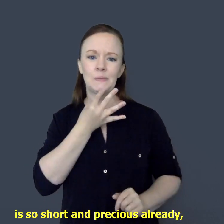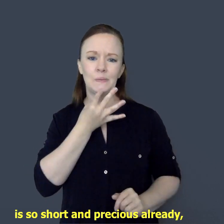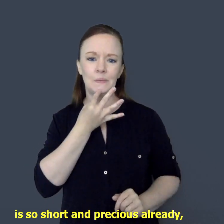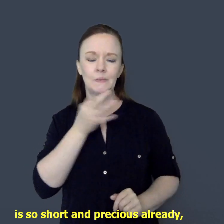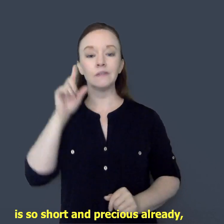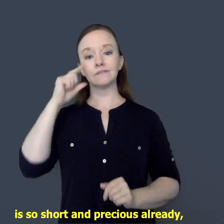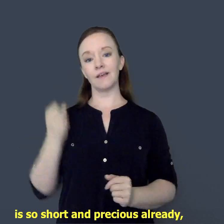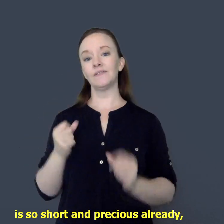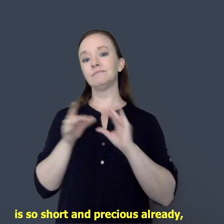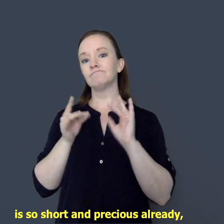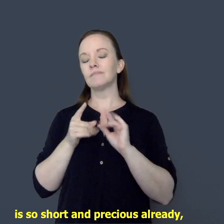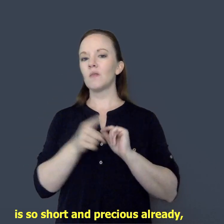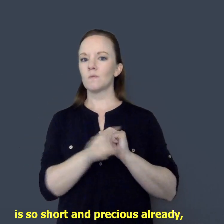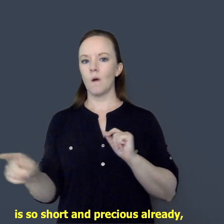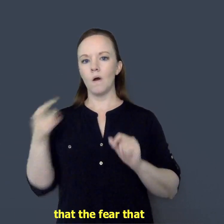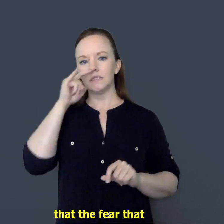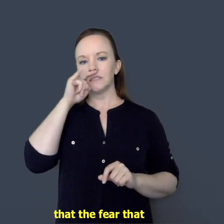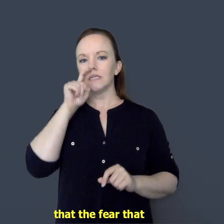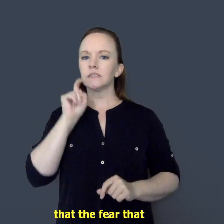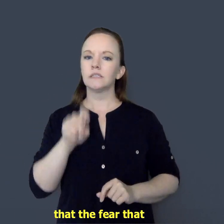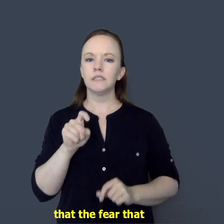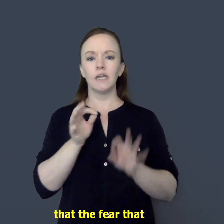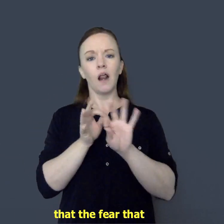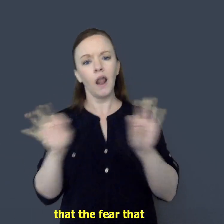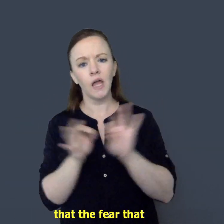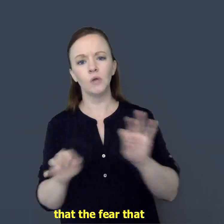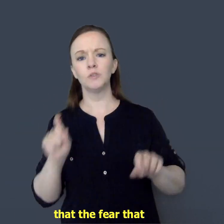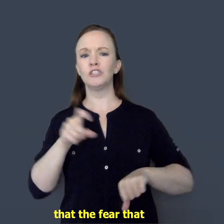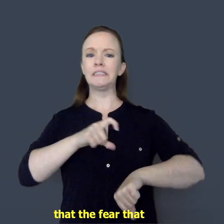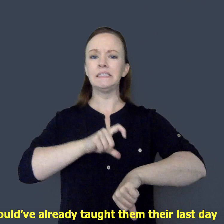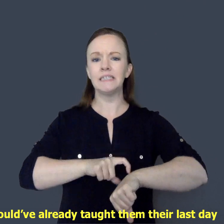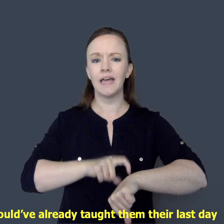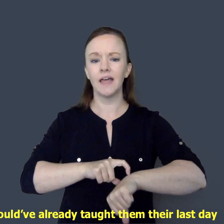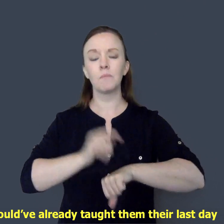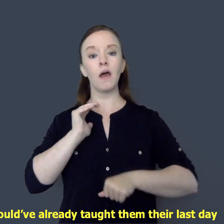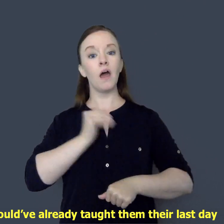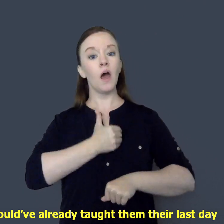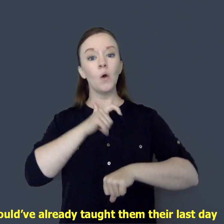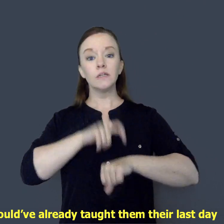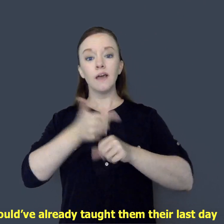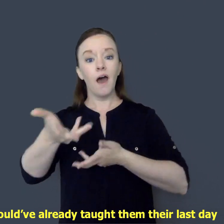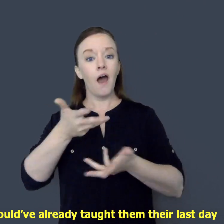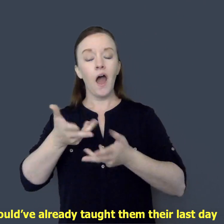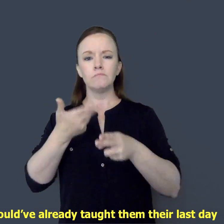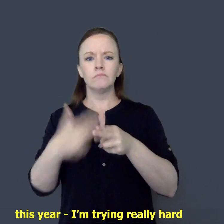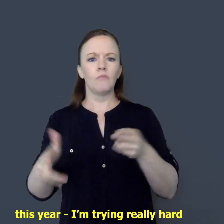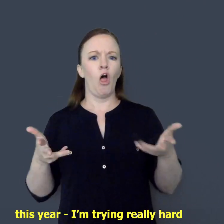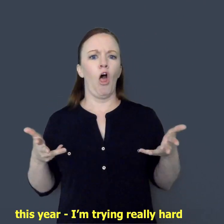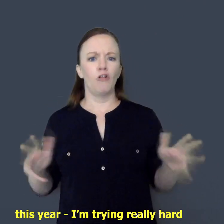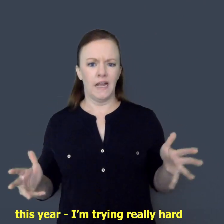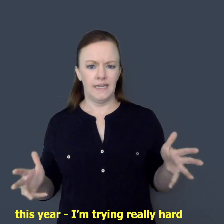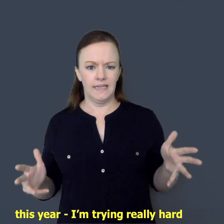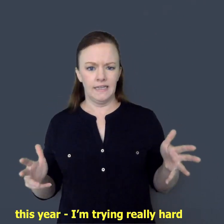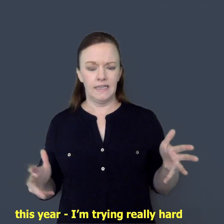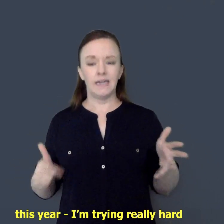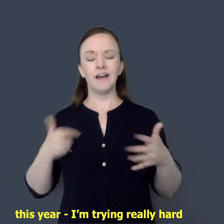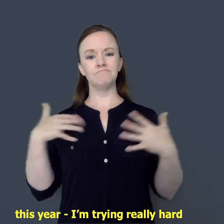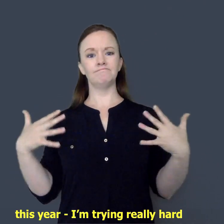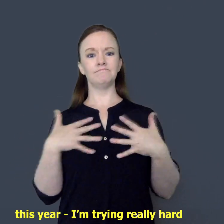so short and precious already, that the fear that I could have already taught them their last day this year, I'm trying really hard